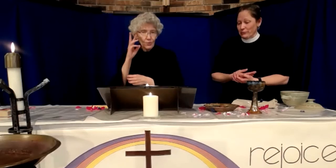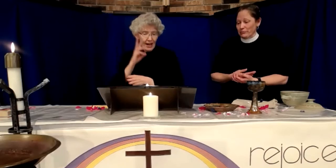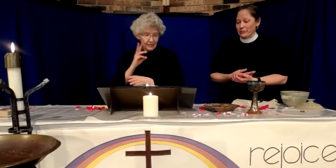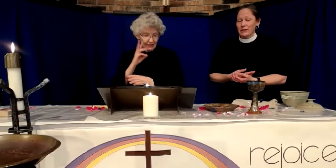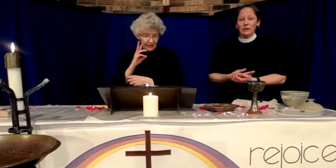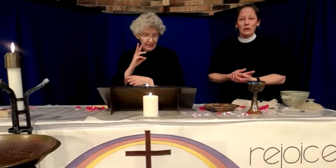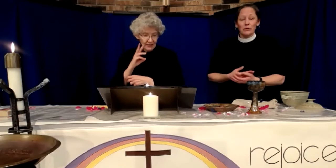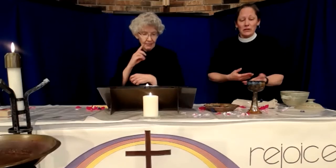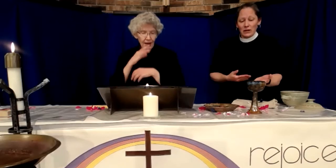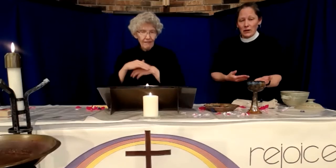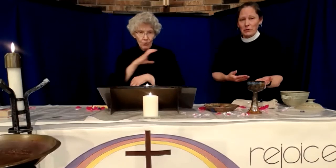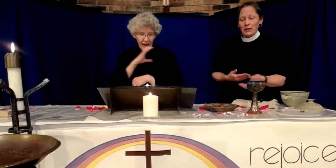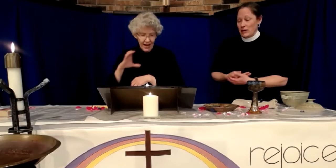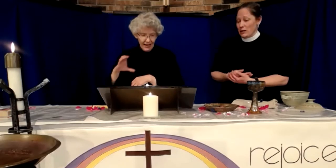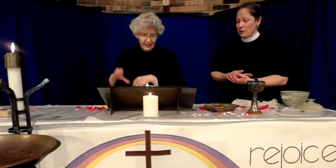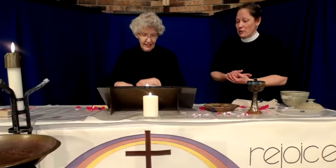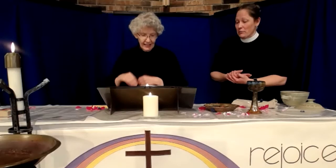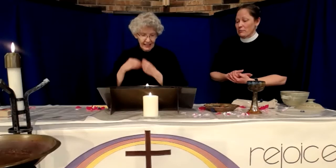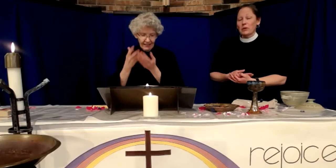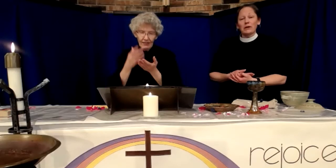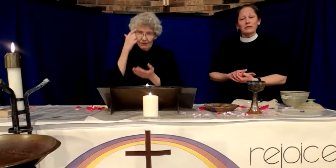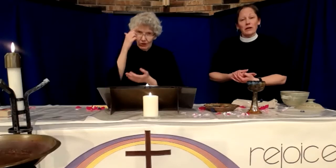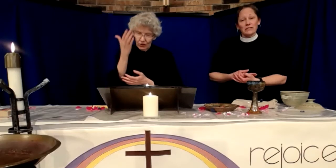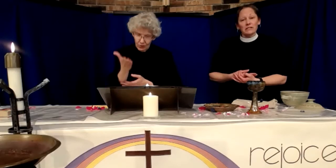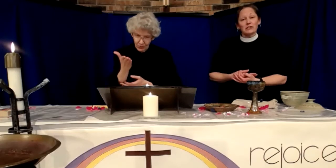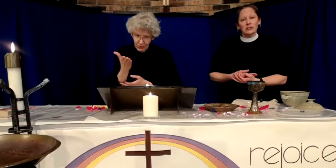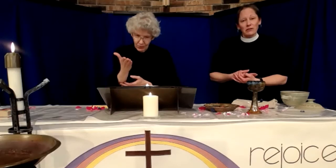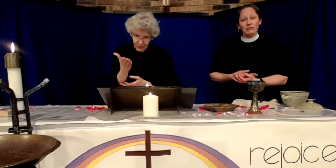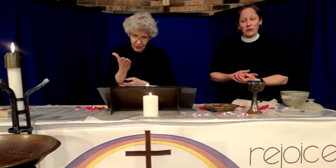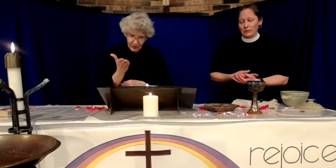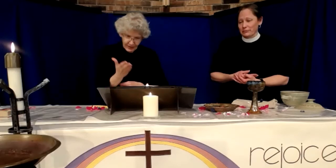you, and with the cup, blood of Christ.